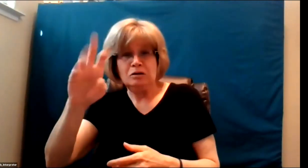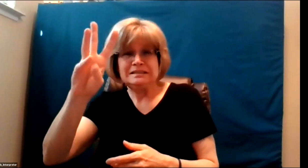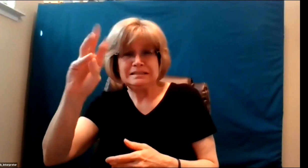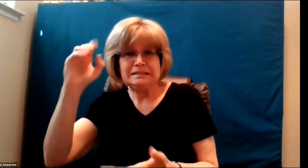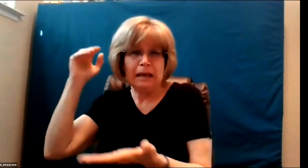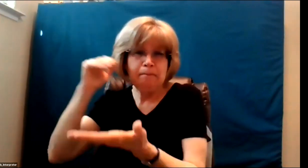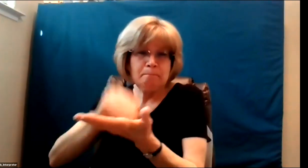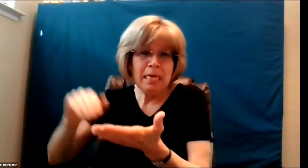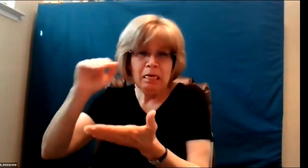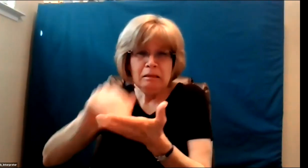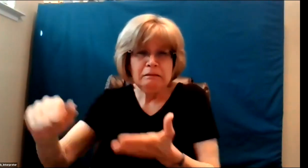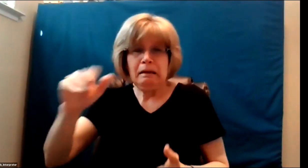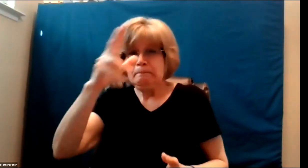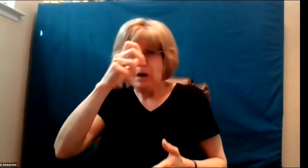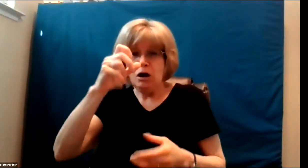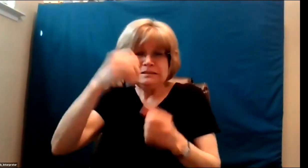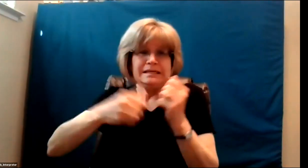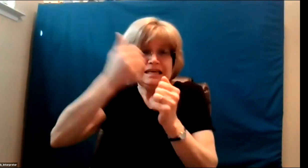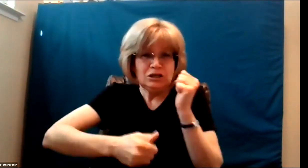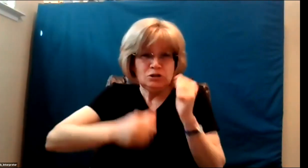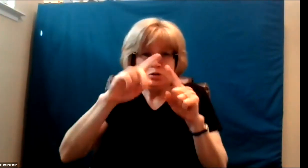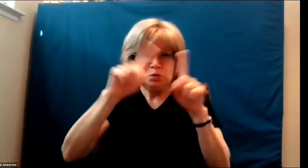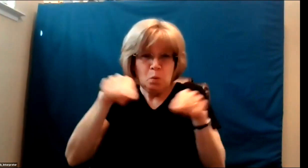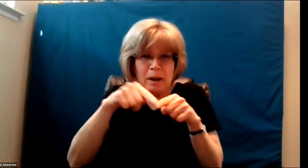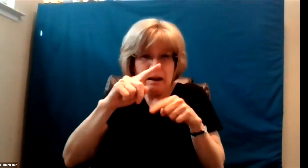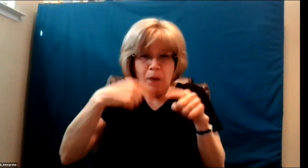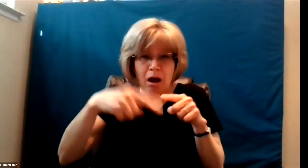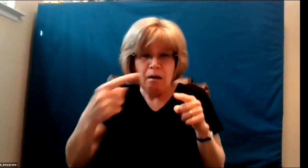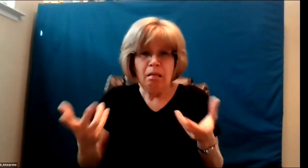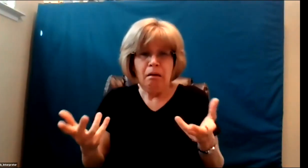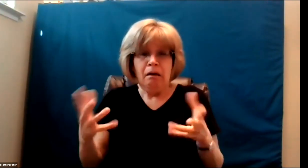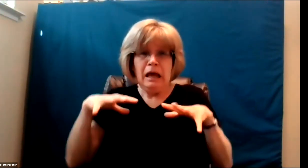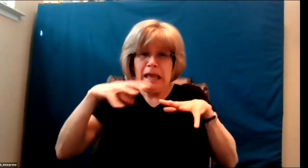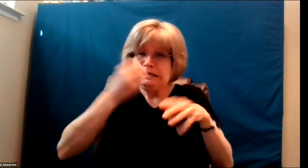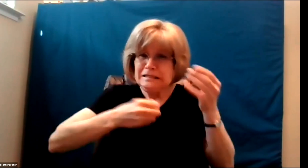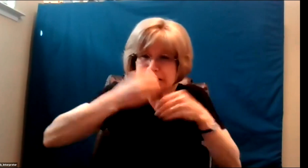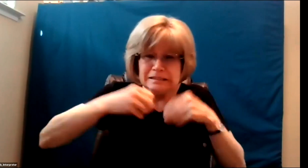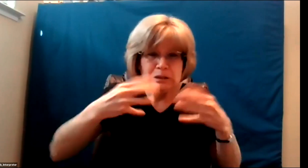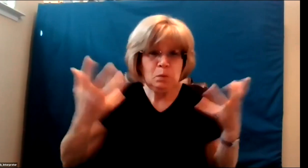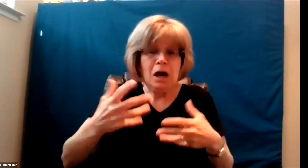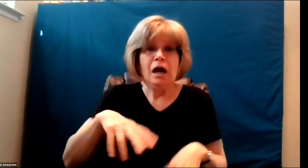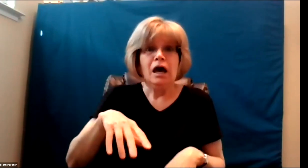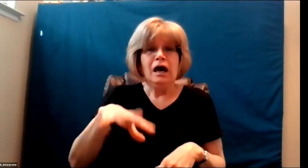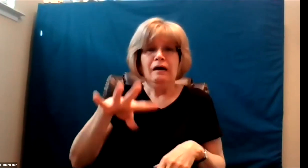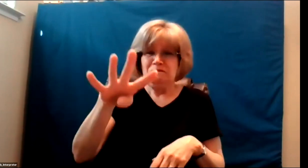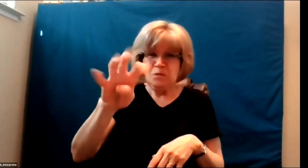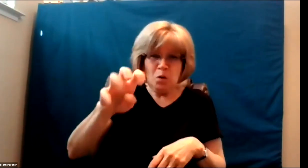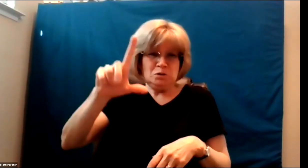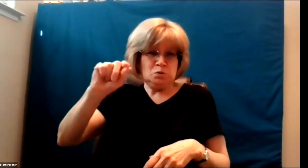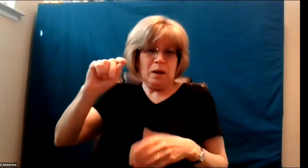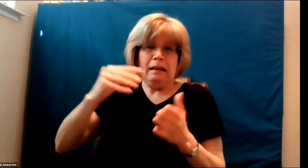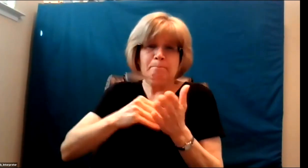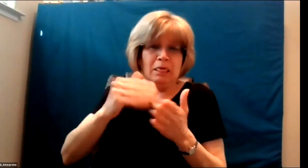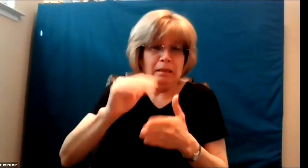each square mile, consuming 423 million pounds of plants